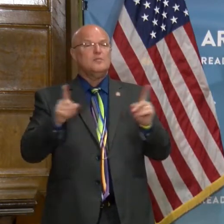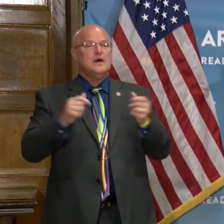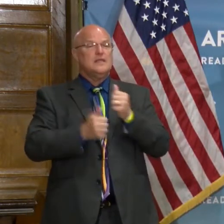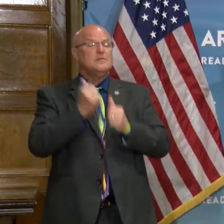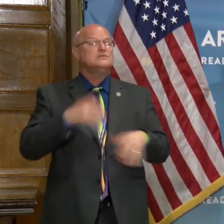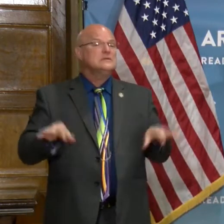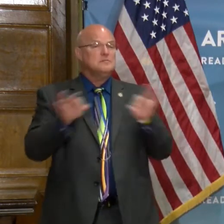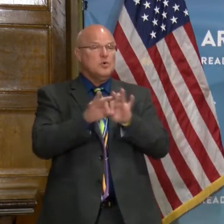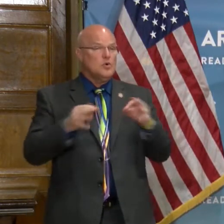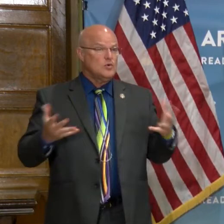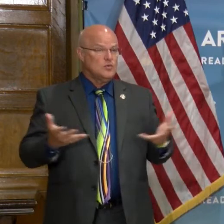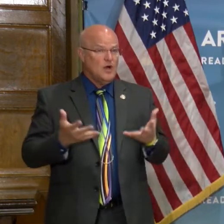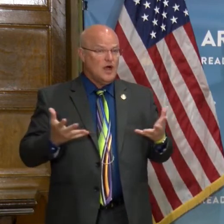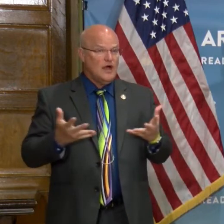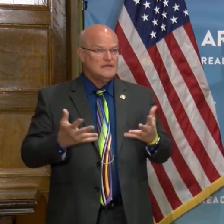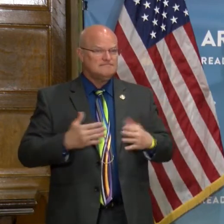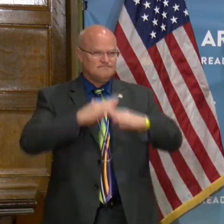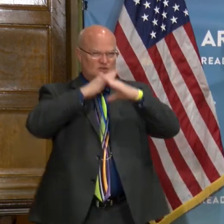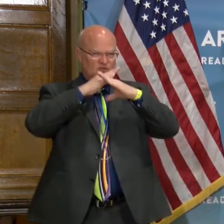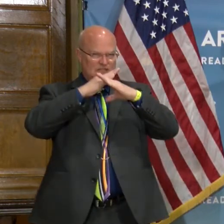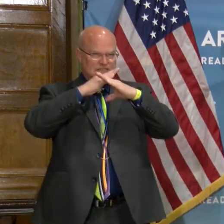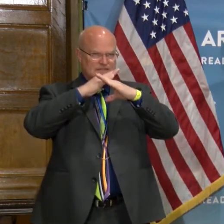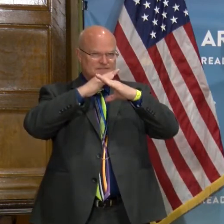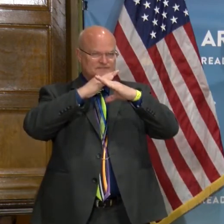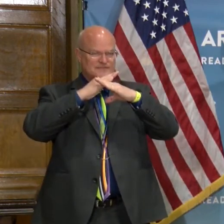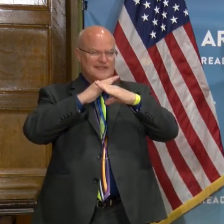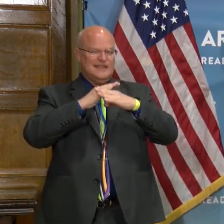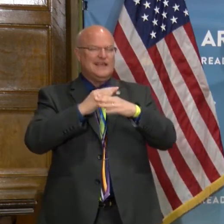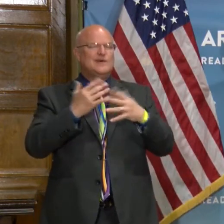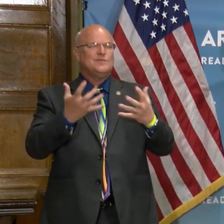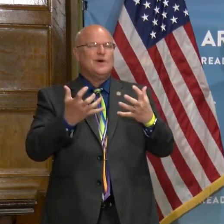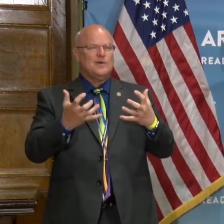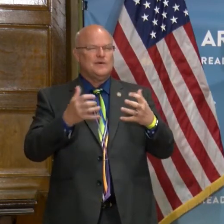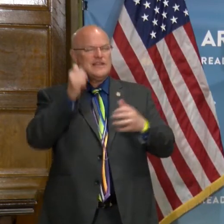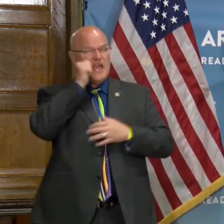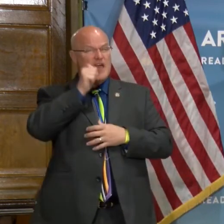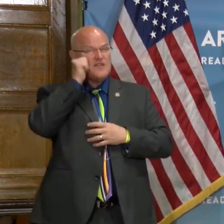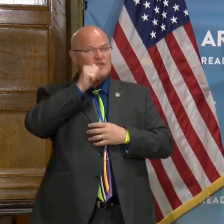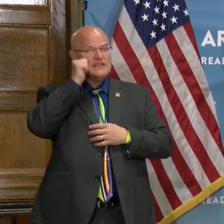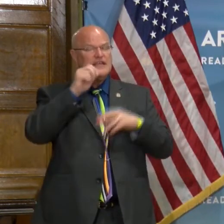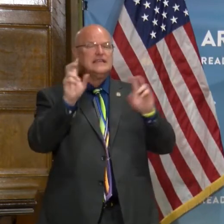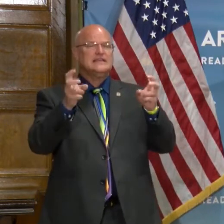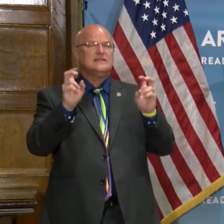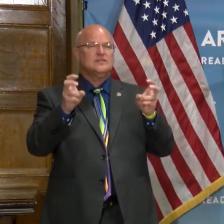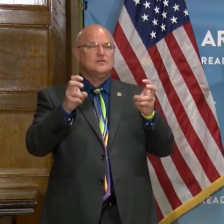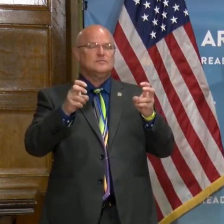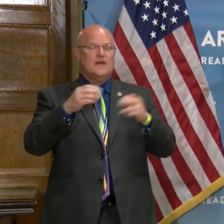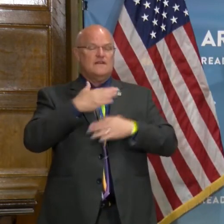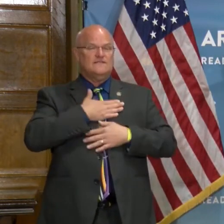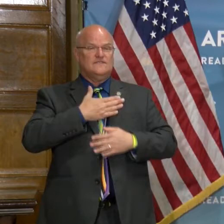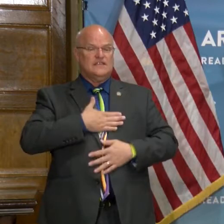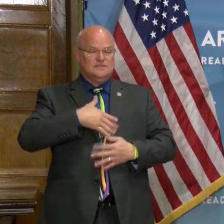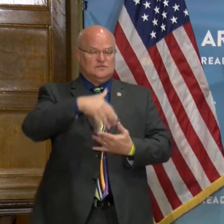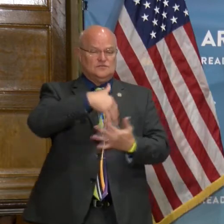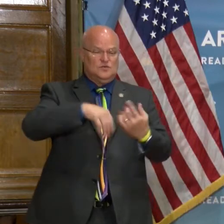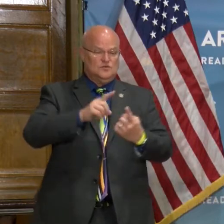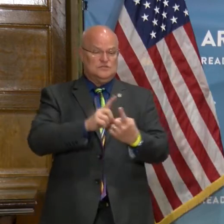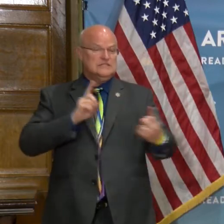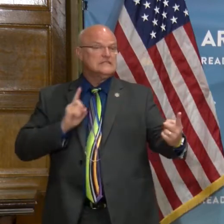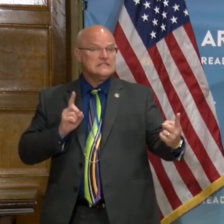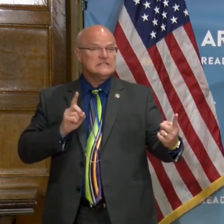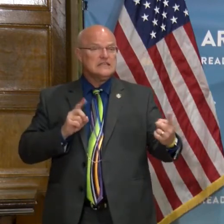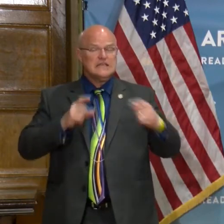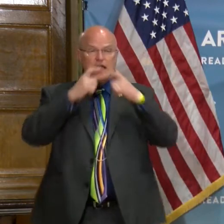most important thing is for us to prevent cases. And that's what we're doing every day in terms of the physical distancing,